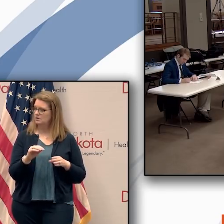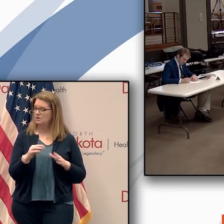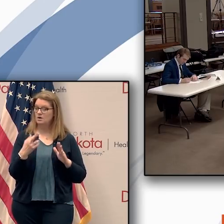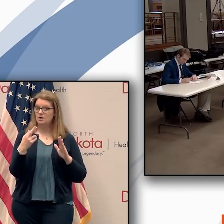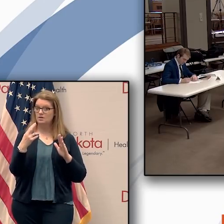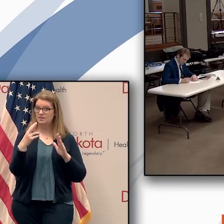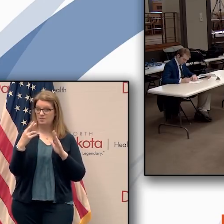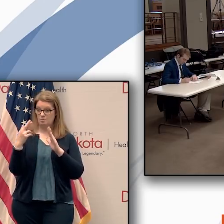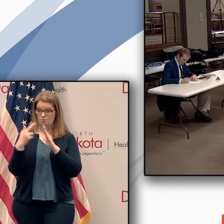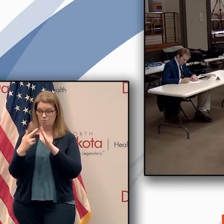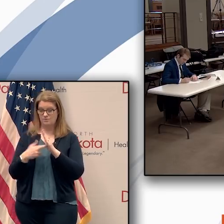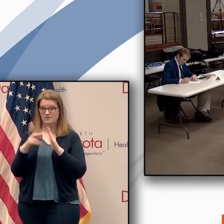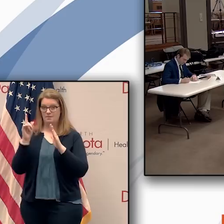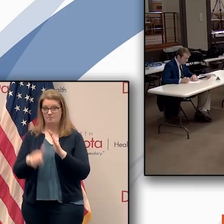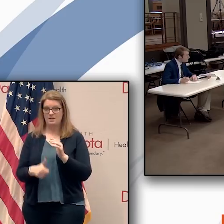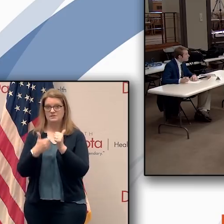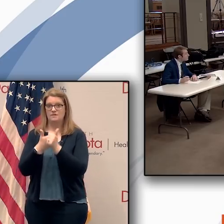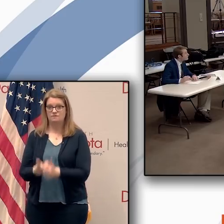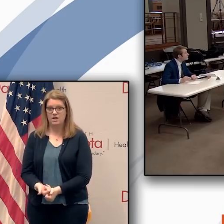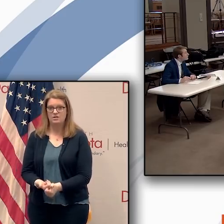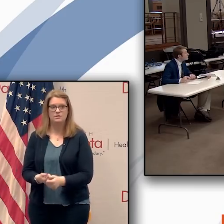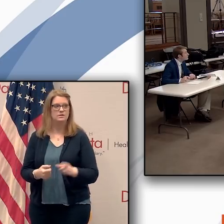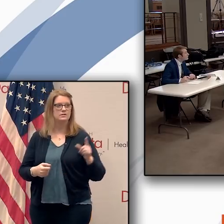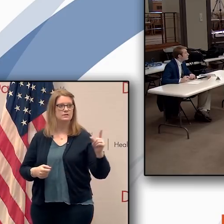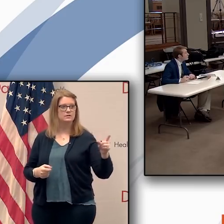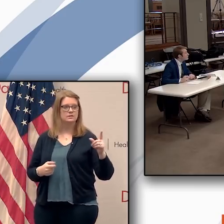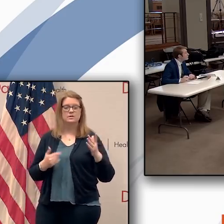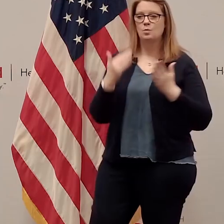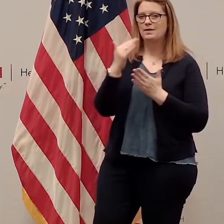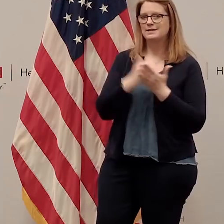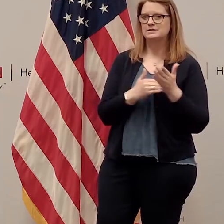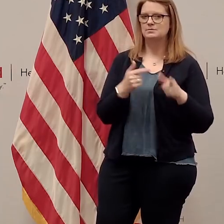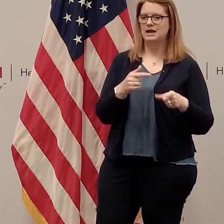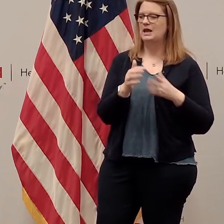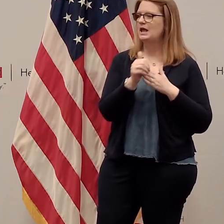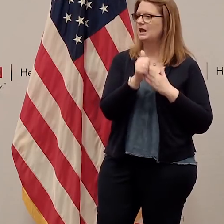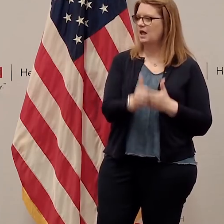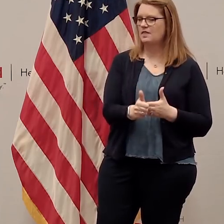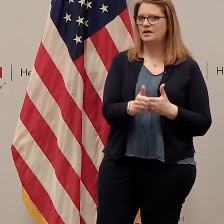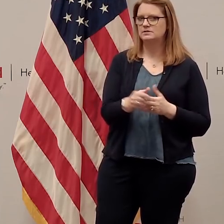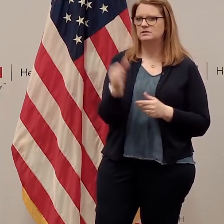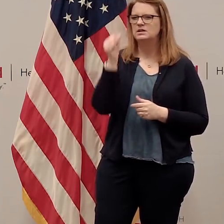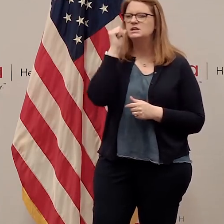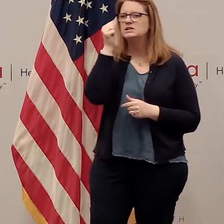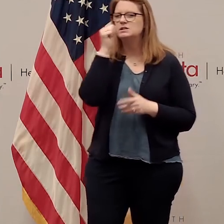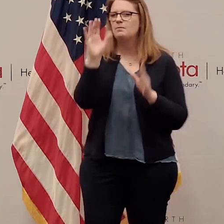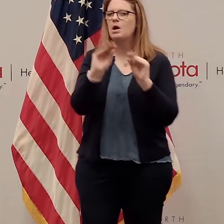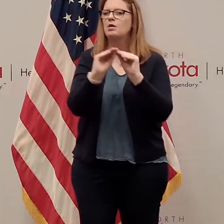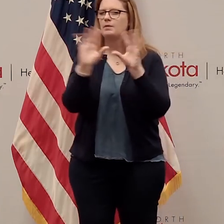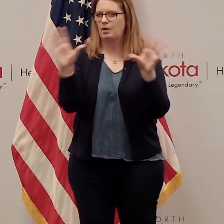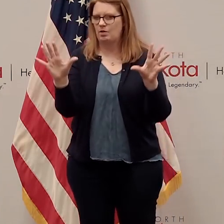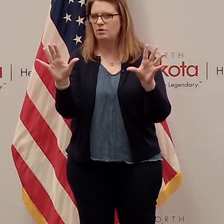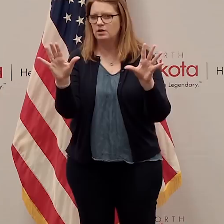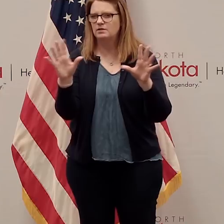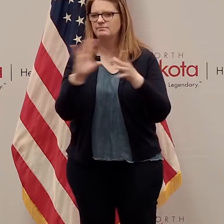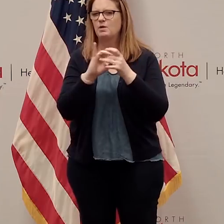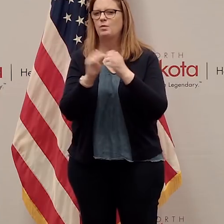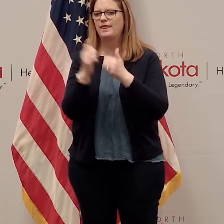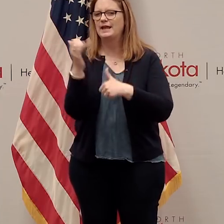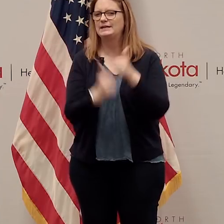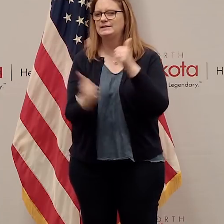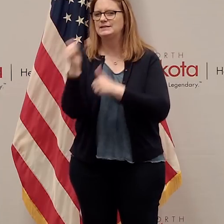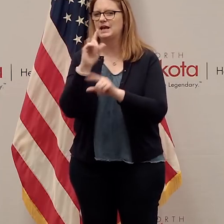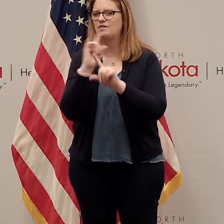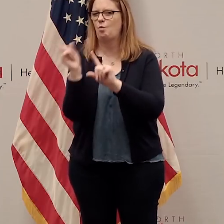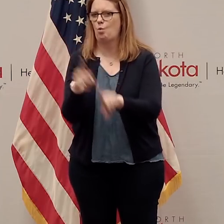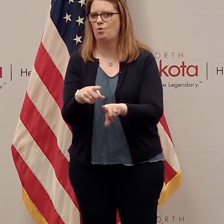to follow? Well, we've listed them today as guidelines, and we'll provide clarity tomorrow as part of the executive order, because we may parse some of